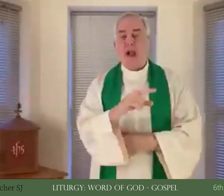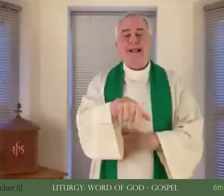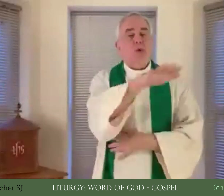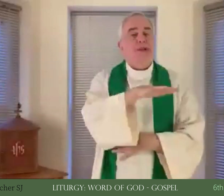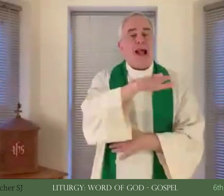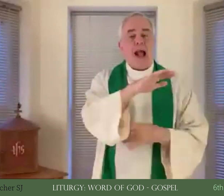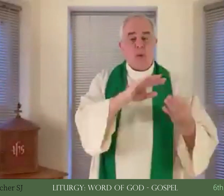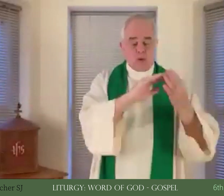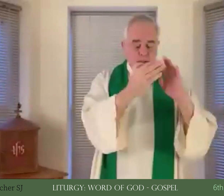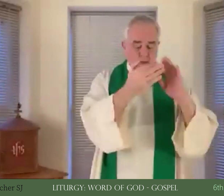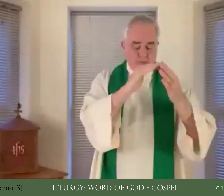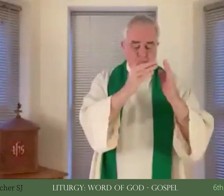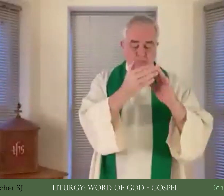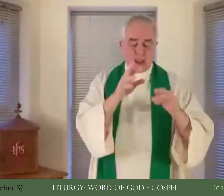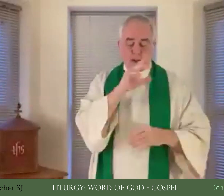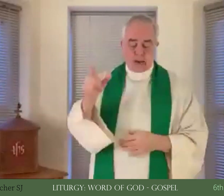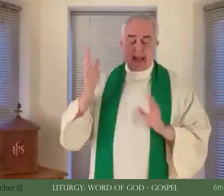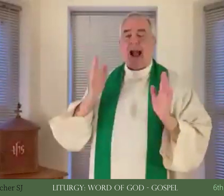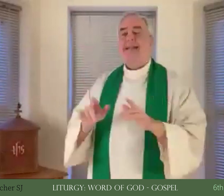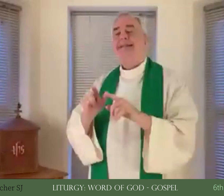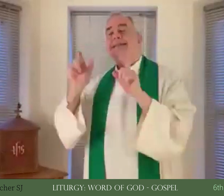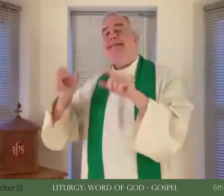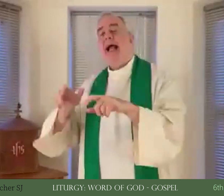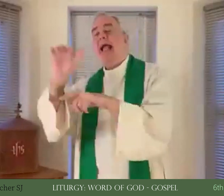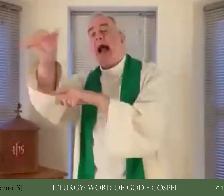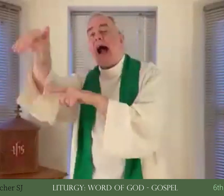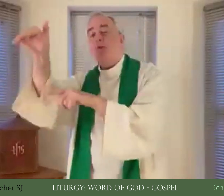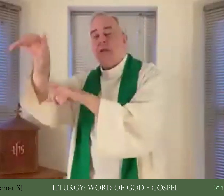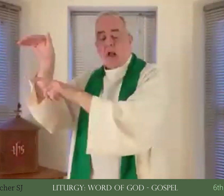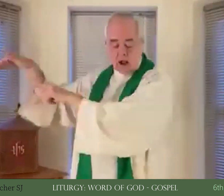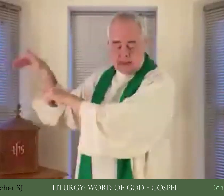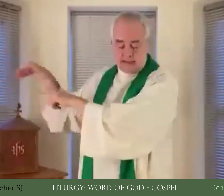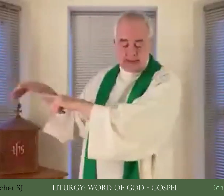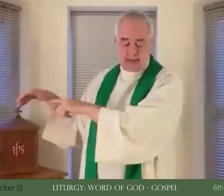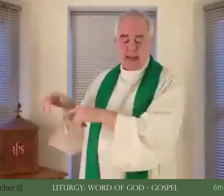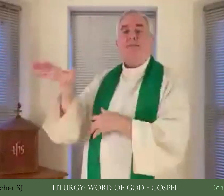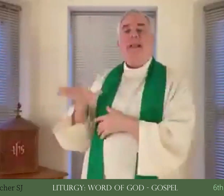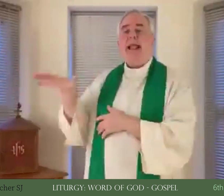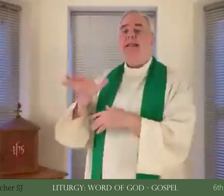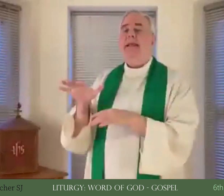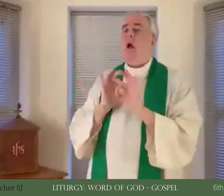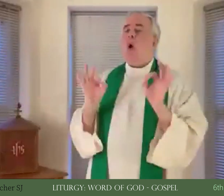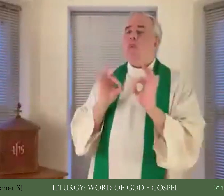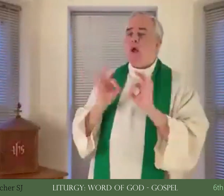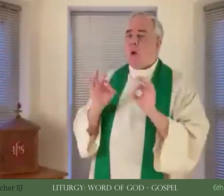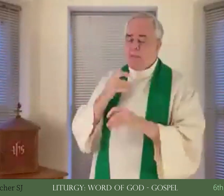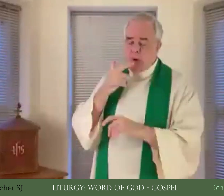into town, but had to stay outside, places that Robert